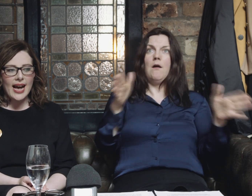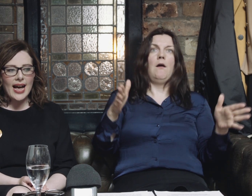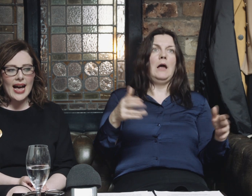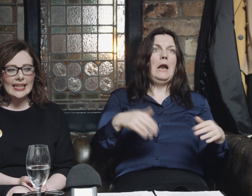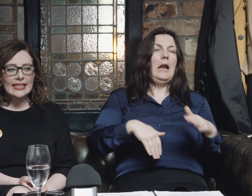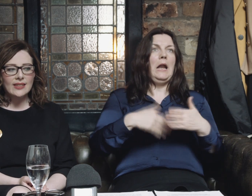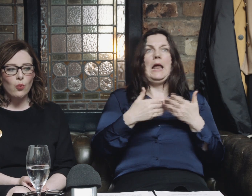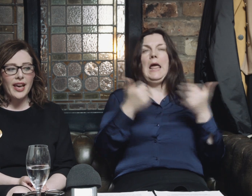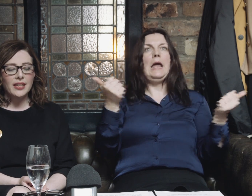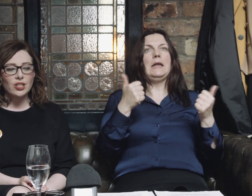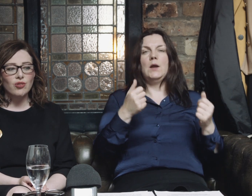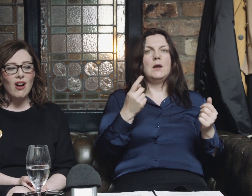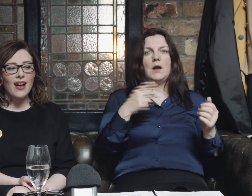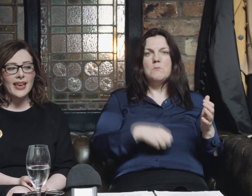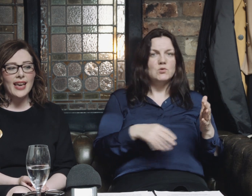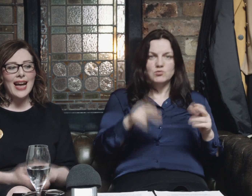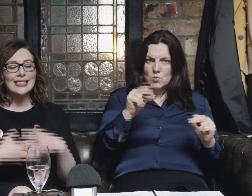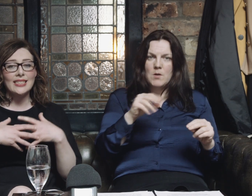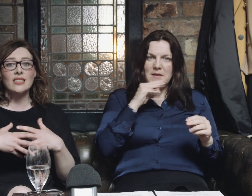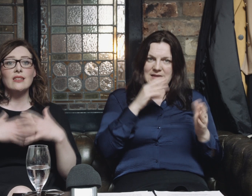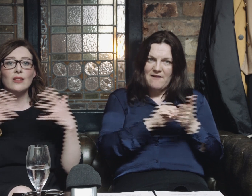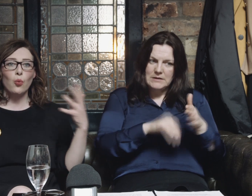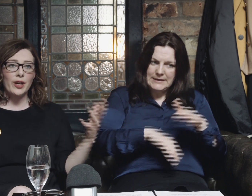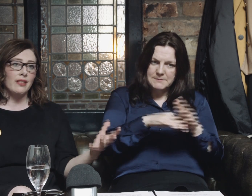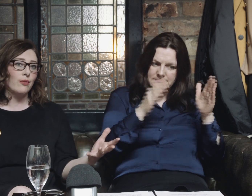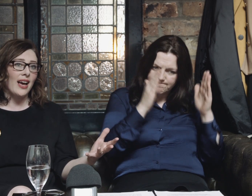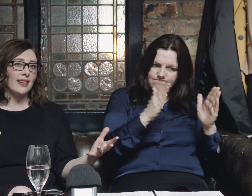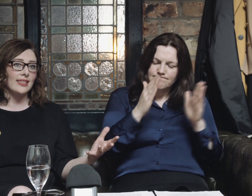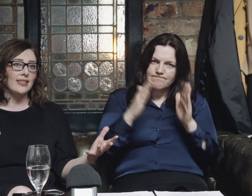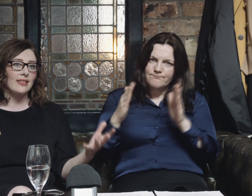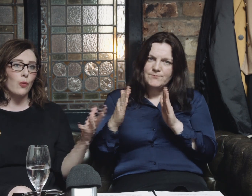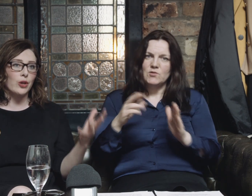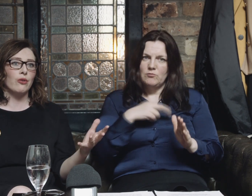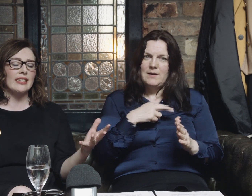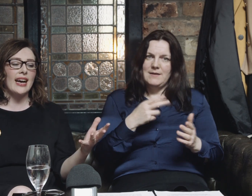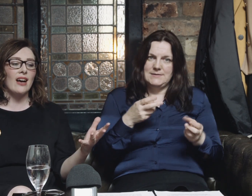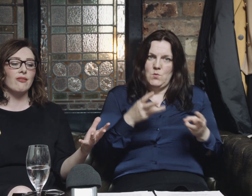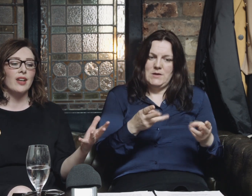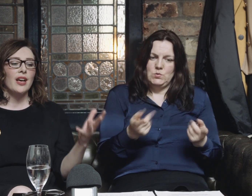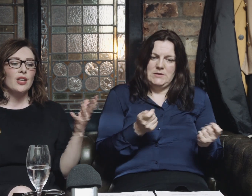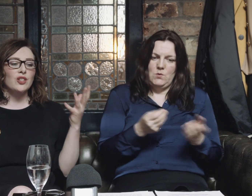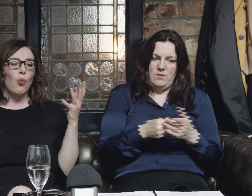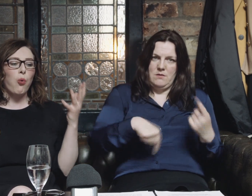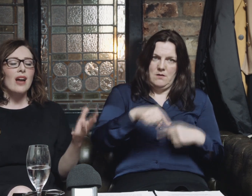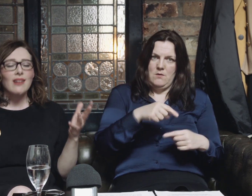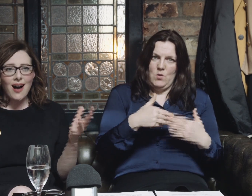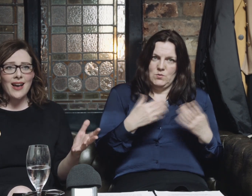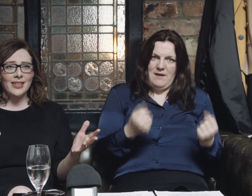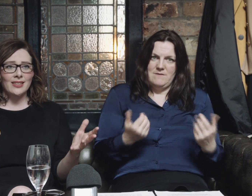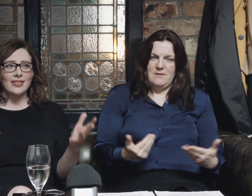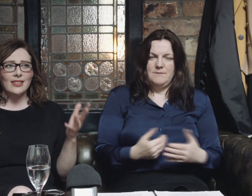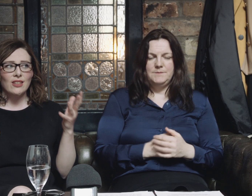unrestricted, and it is a way to try and deal with the reality that we already have. So